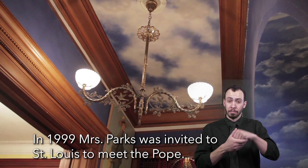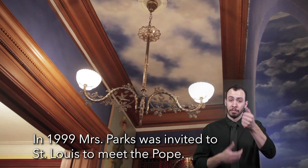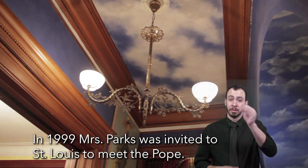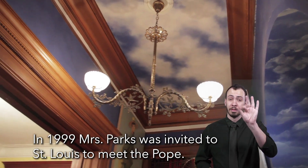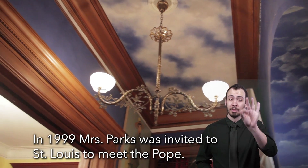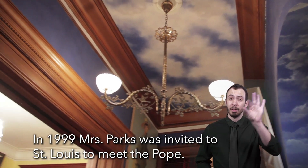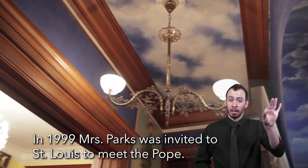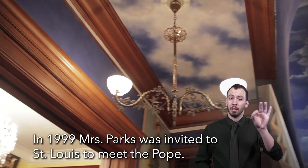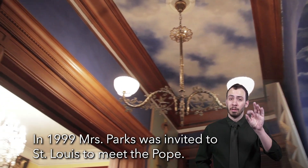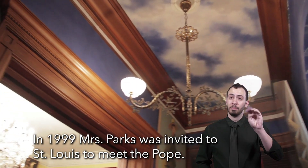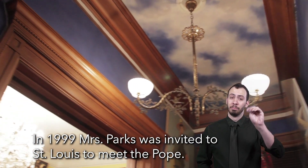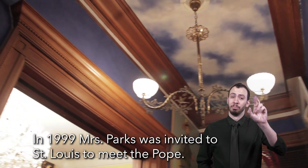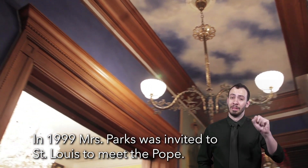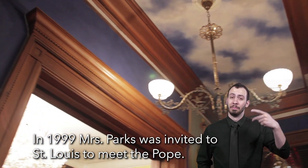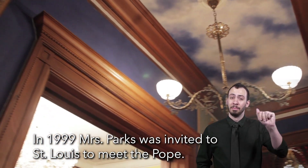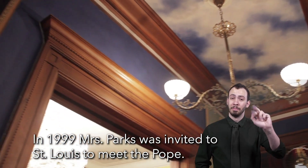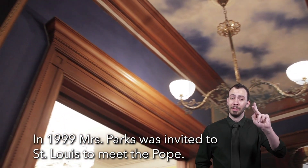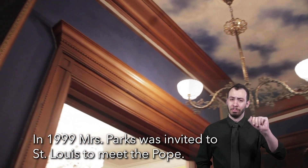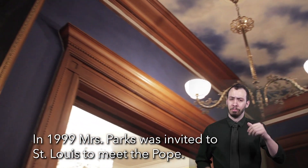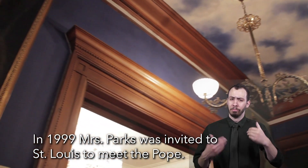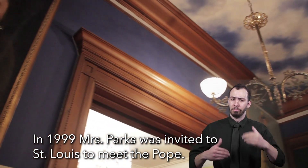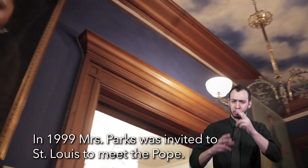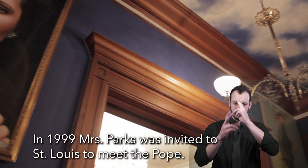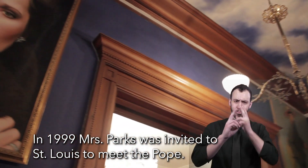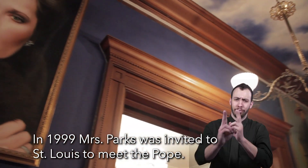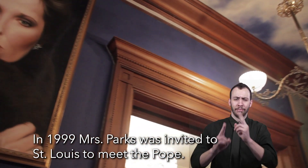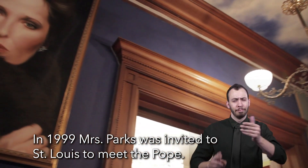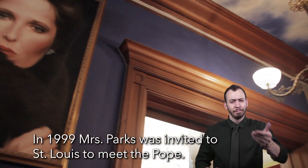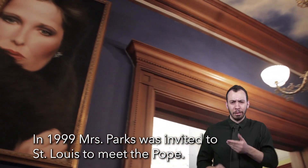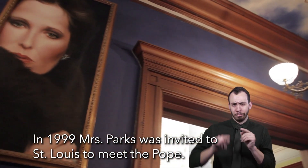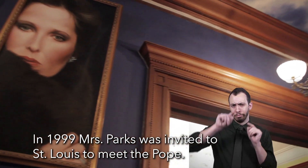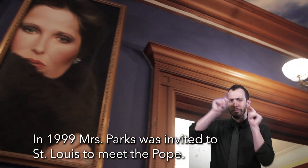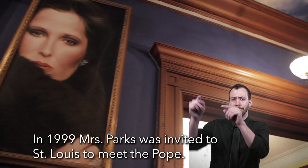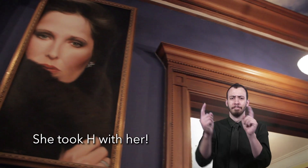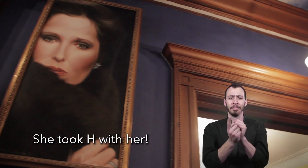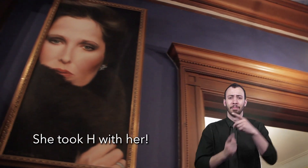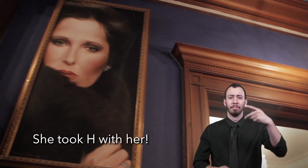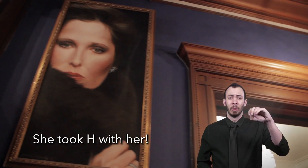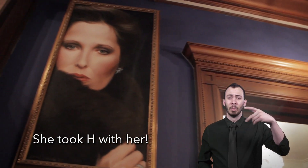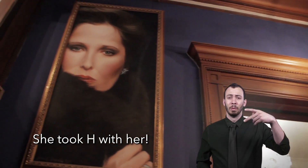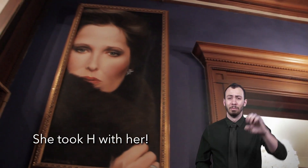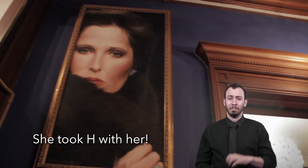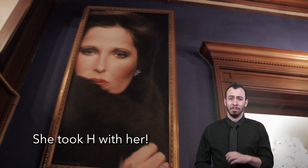In 1999, Mrs. Parks was invited to St. Louis to meet Pope John Paul II. She took H with